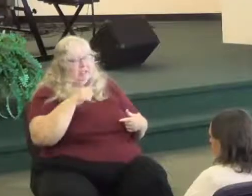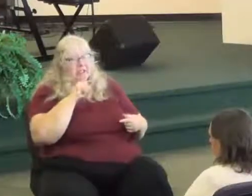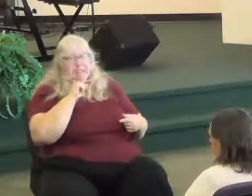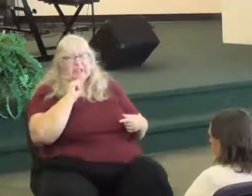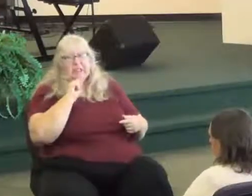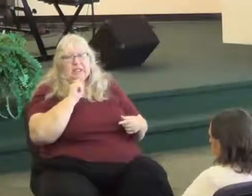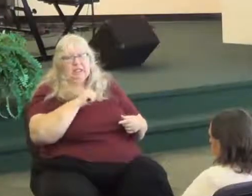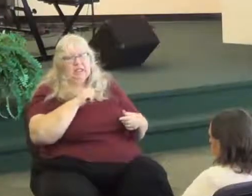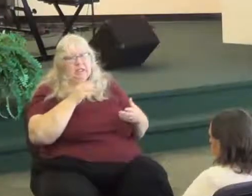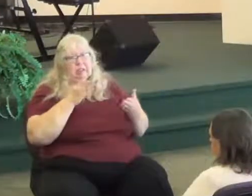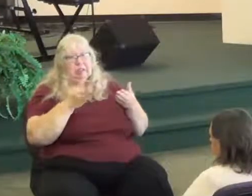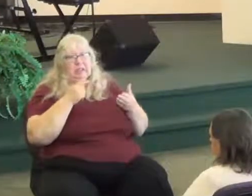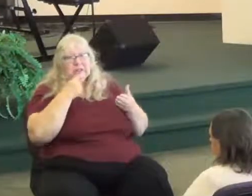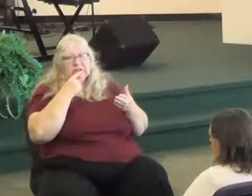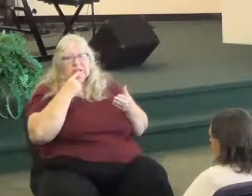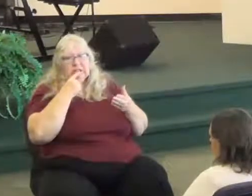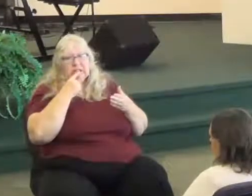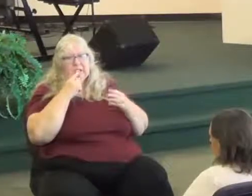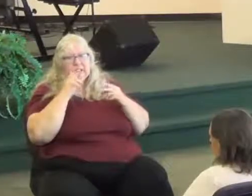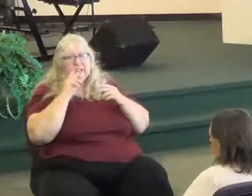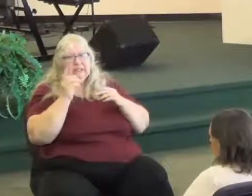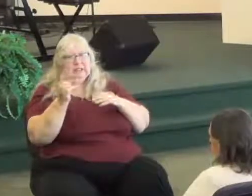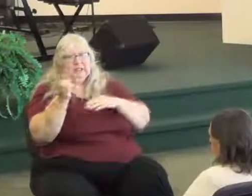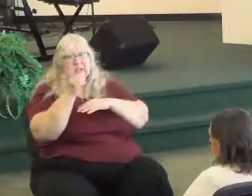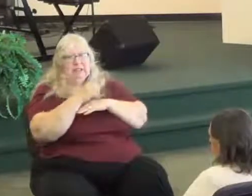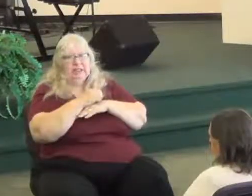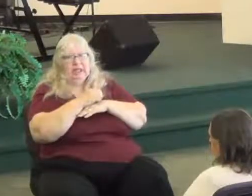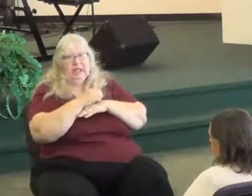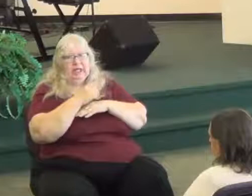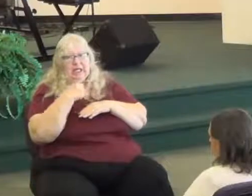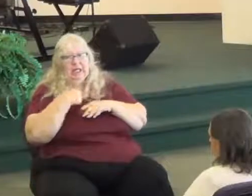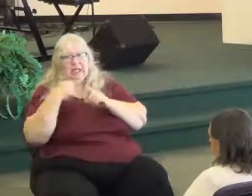man who could forgive sins.